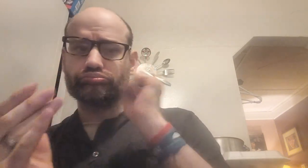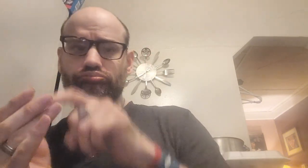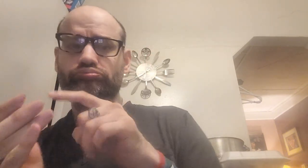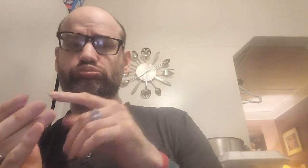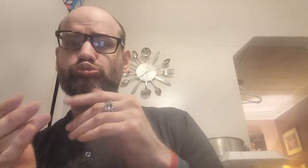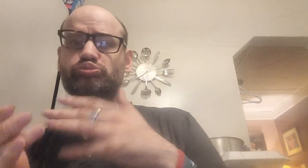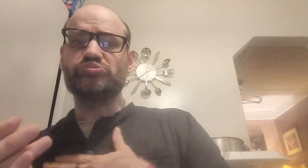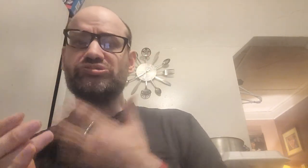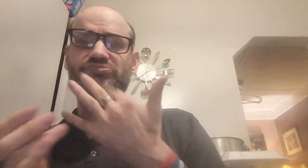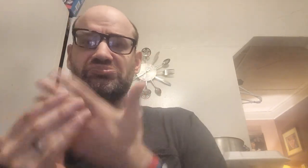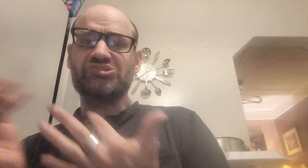saw blood.